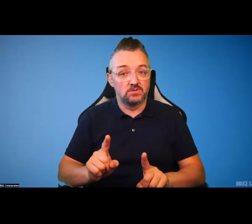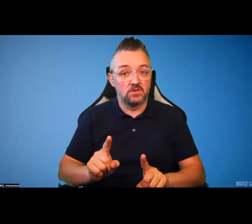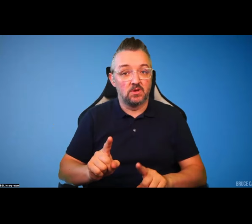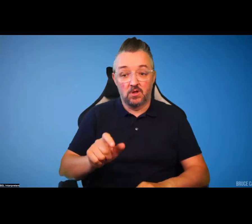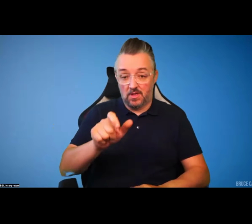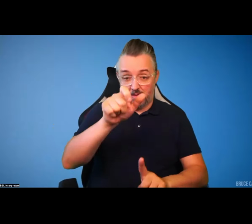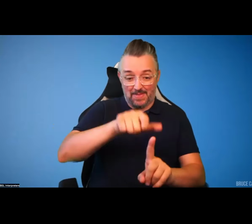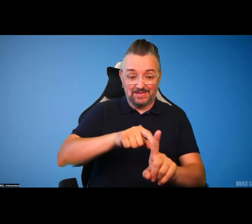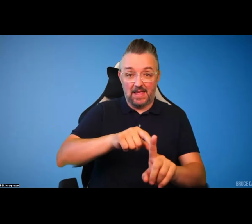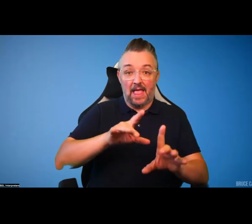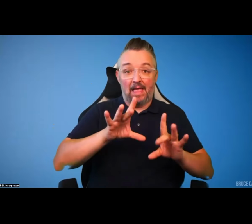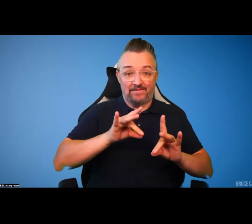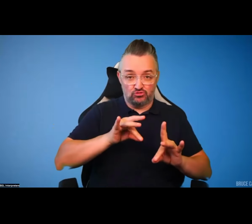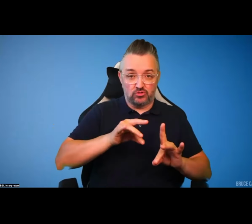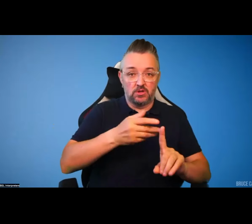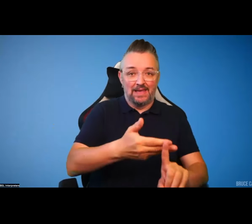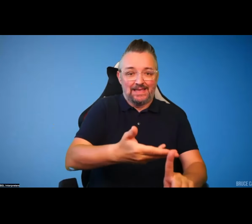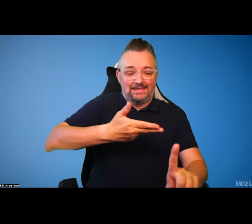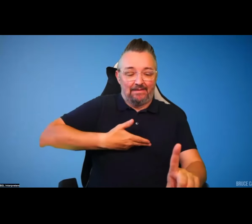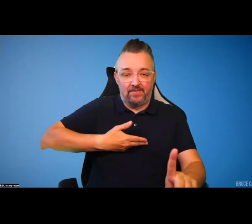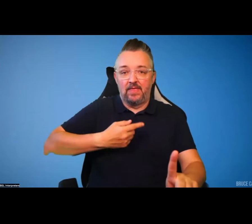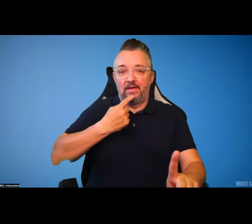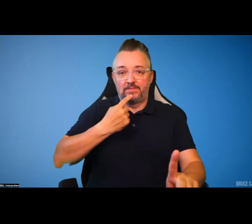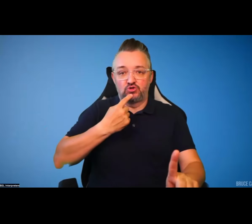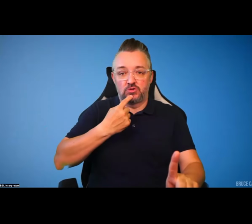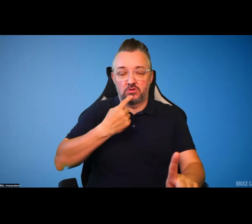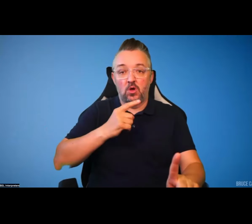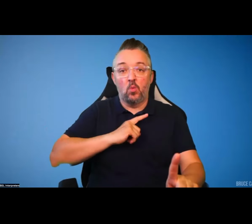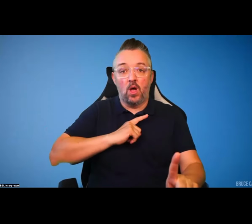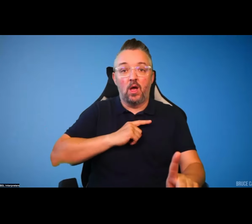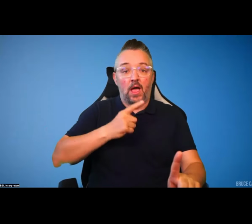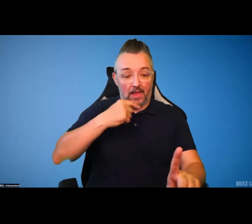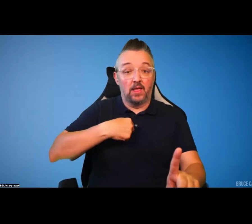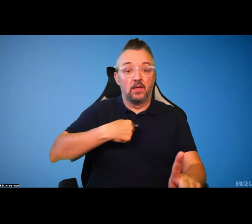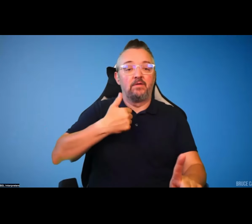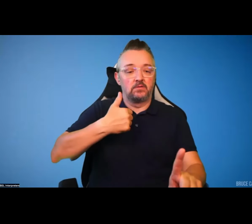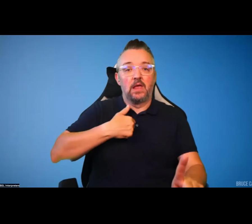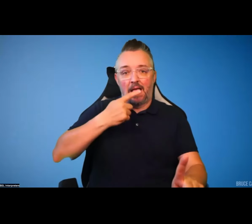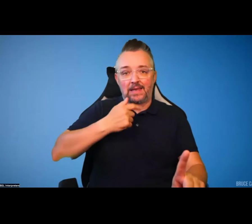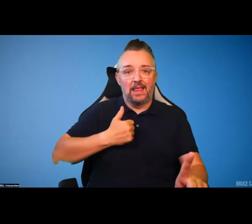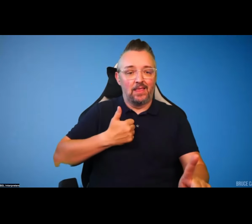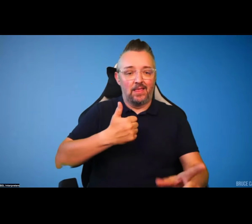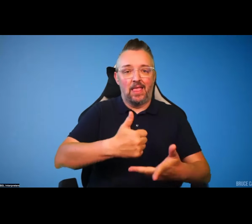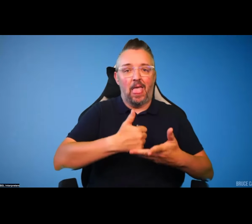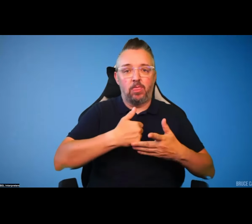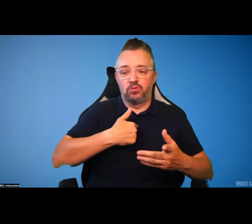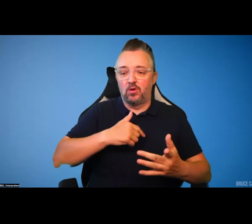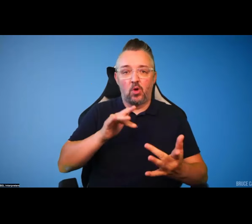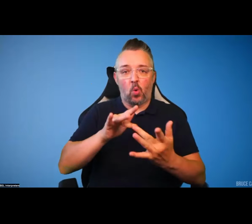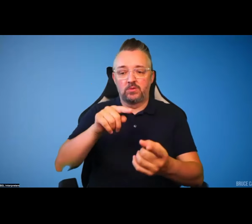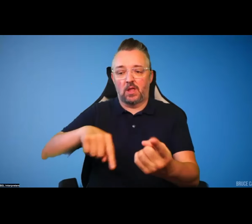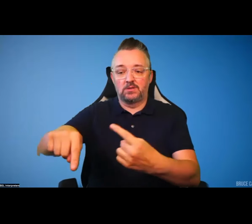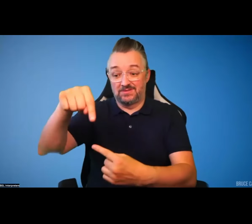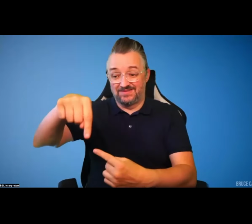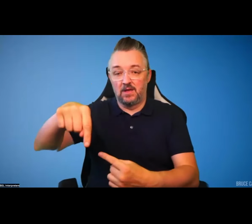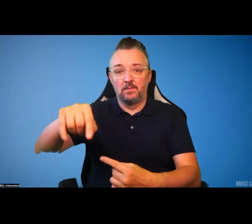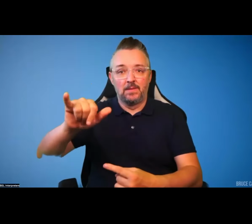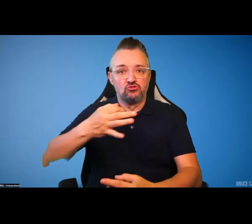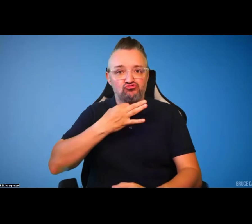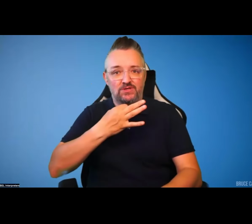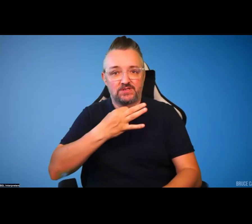the infection sharing that information. And the reason for doing that is to help contacts understand any risk that they might have. We're